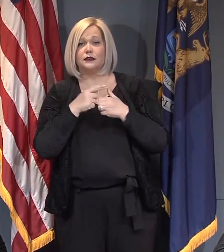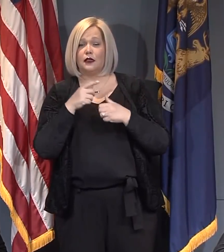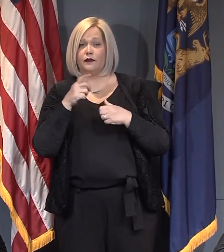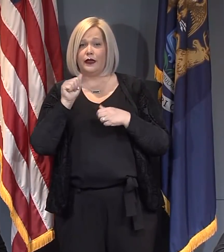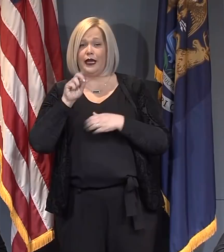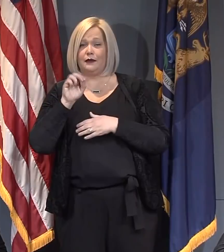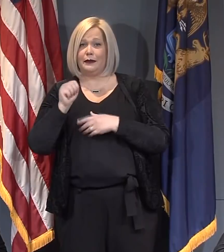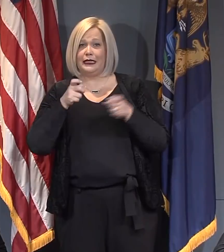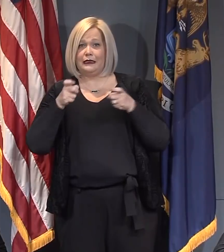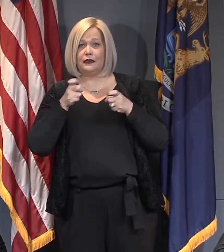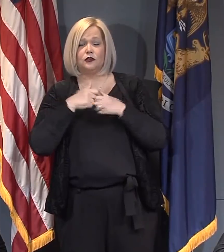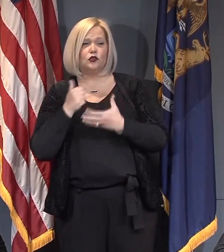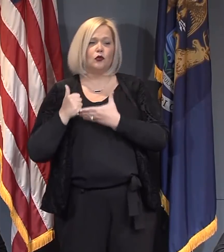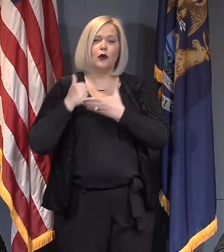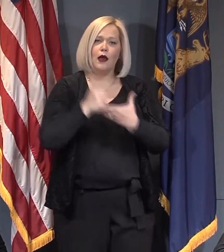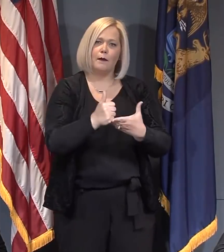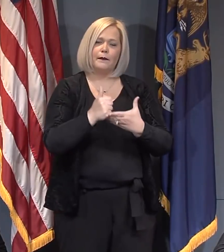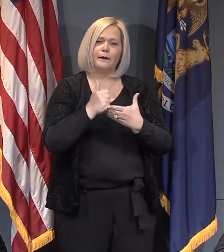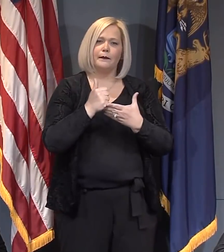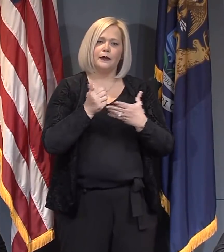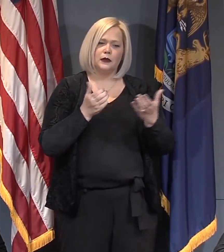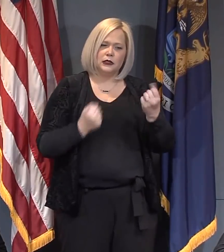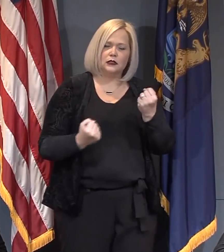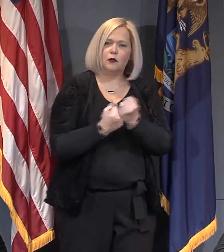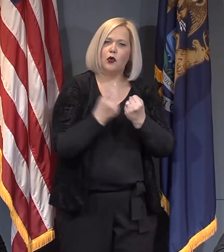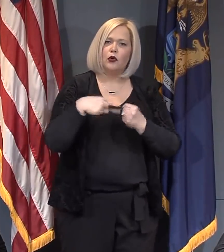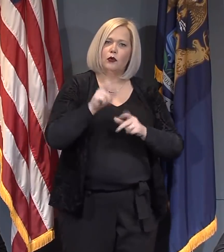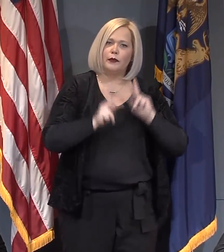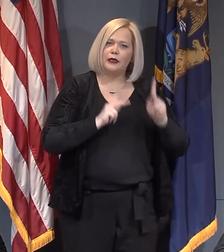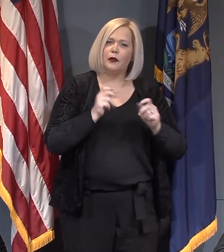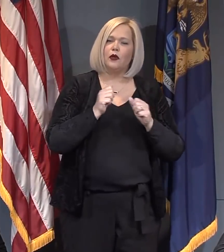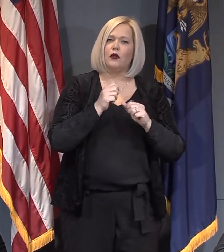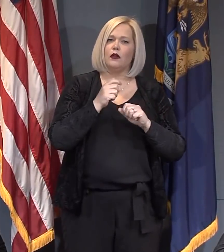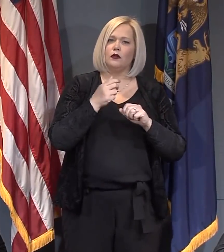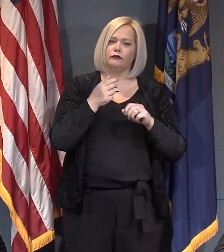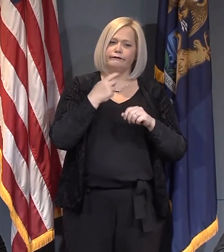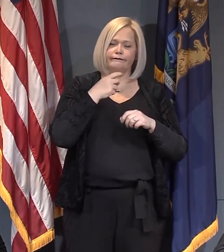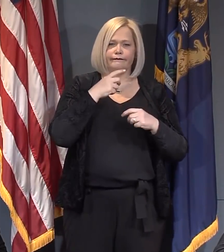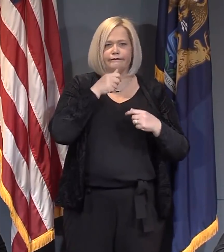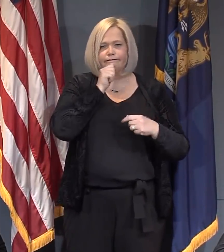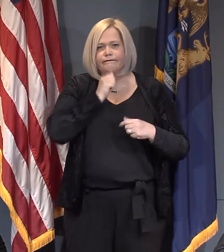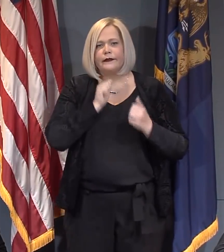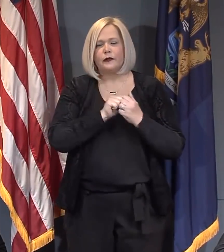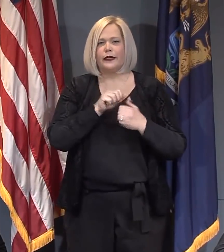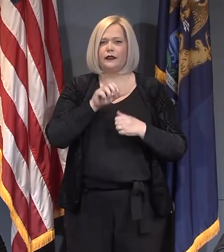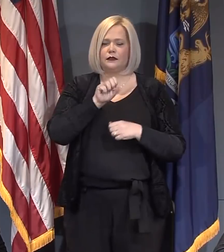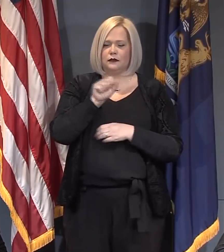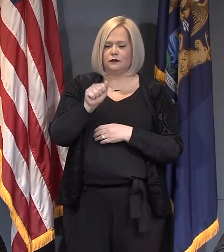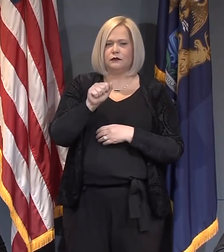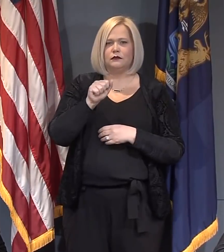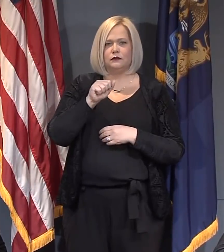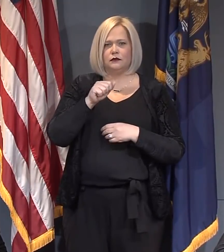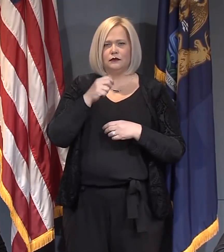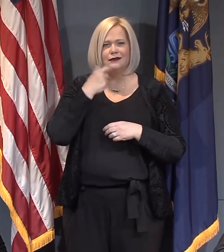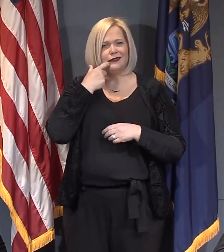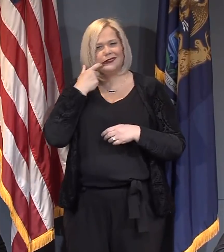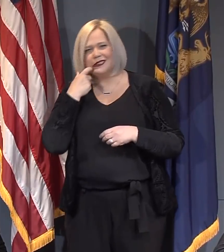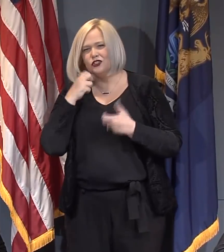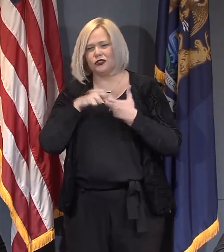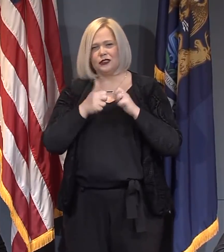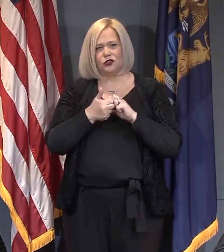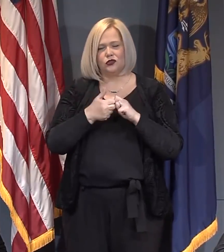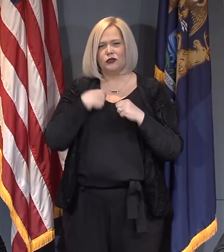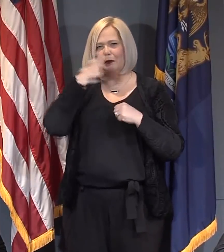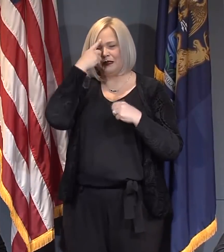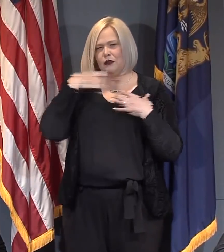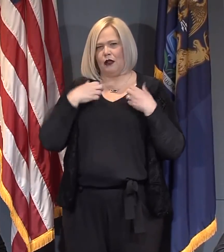strengthen mental health and substance use disorder services as a result of COVID-19. We know that this has been hard, and it's been hard